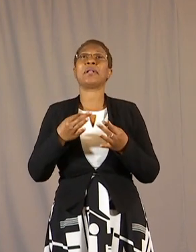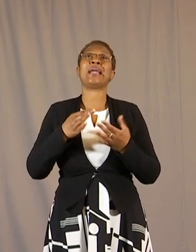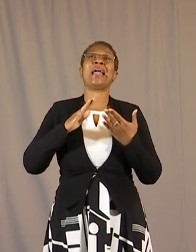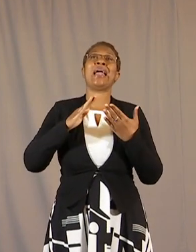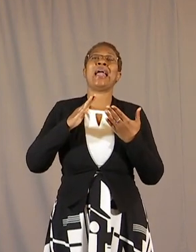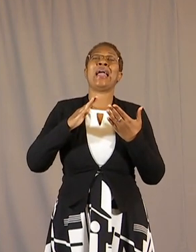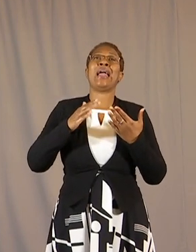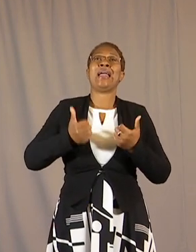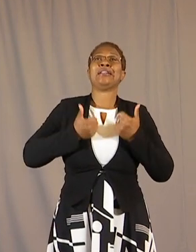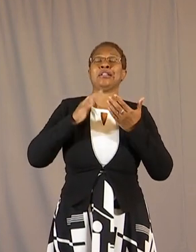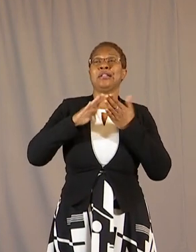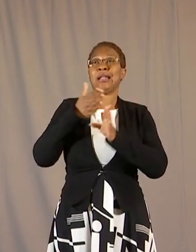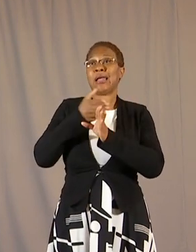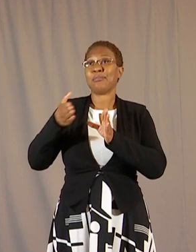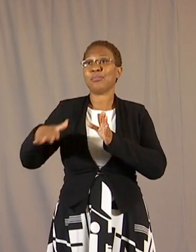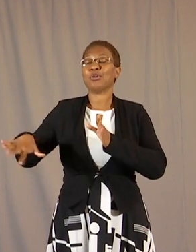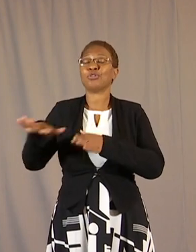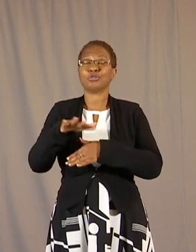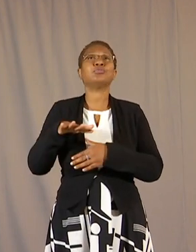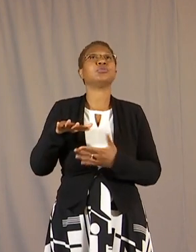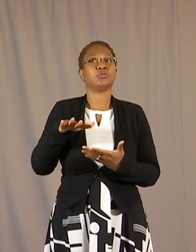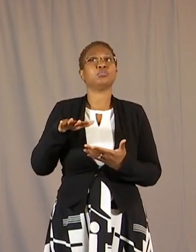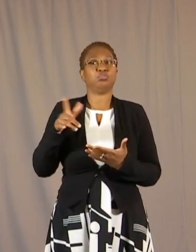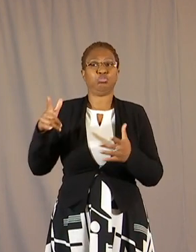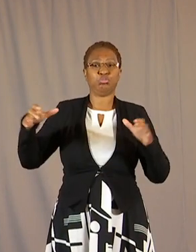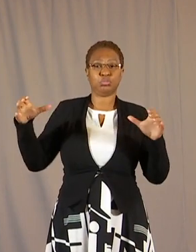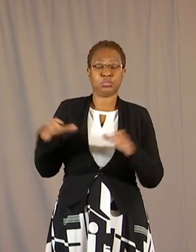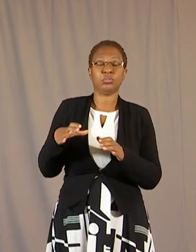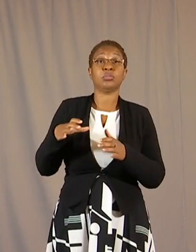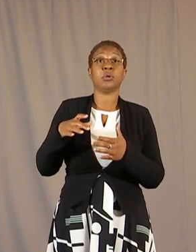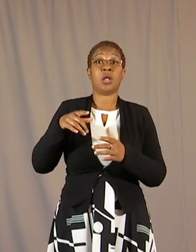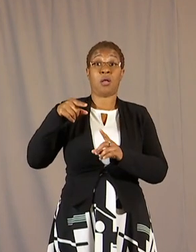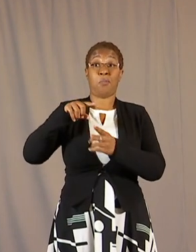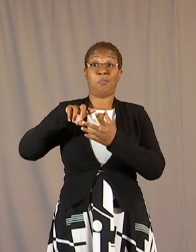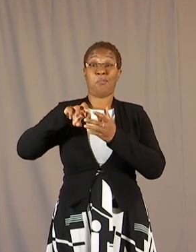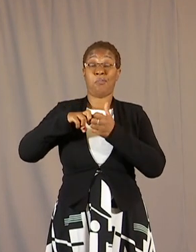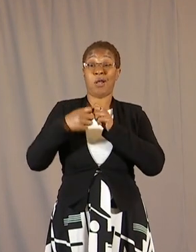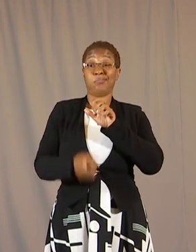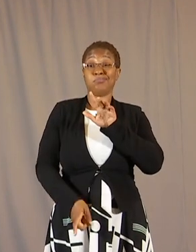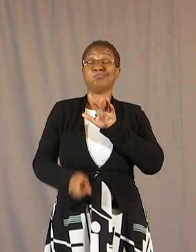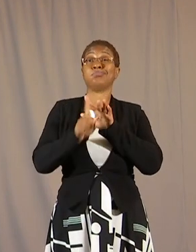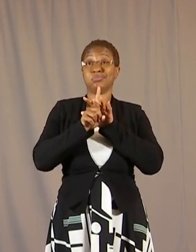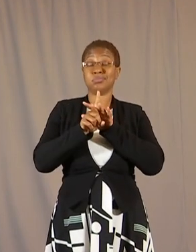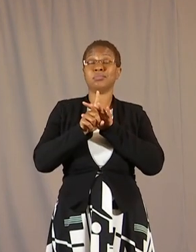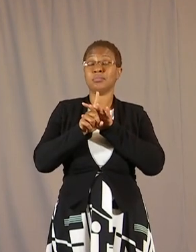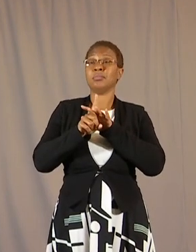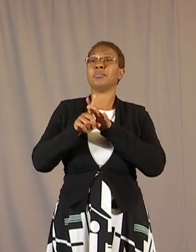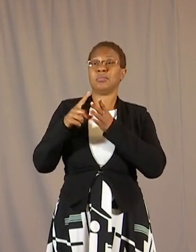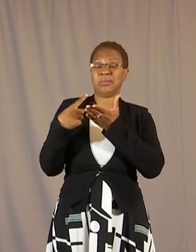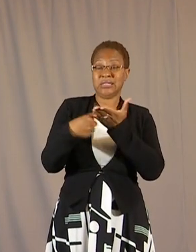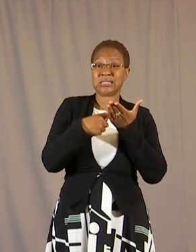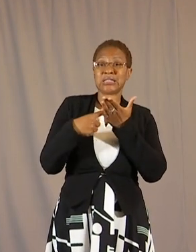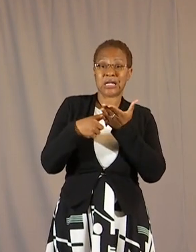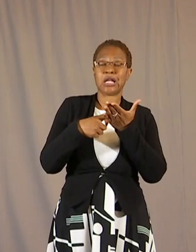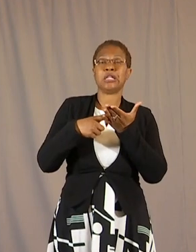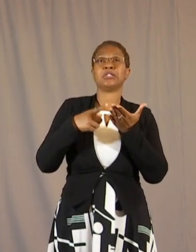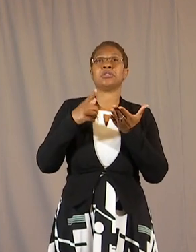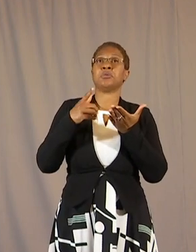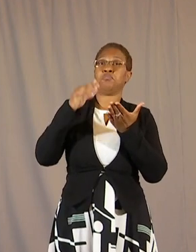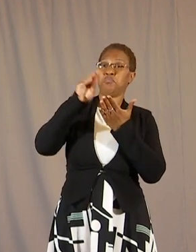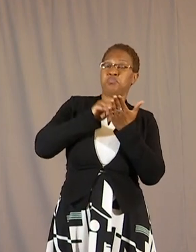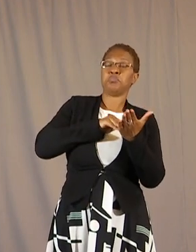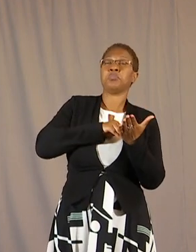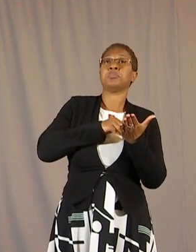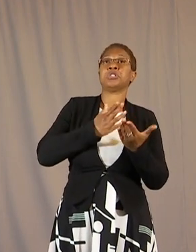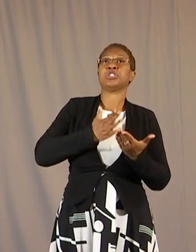you pull them together to focus on a problem and take your suggestions to your local health officials or